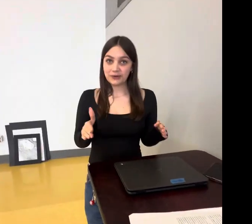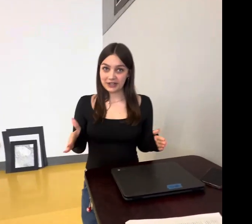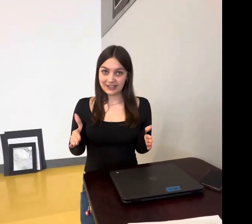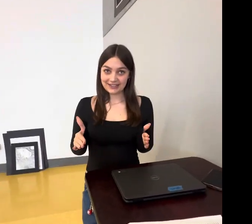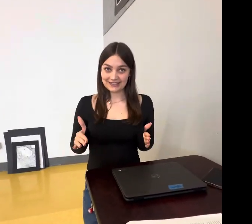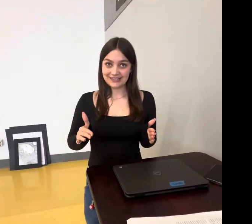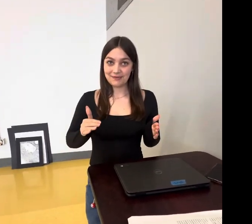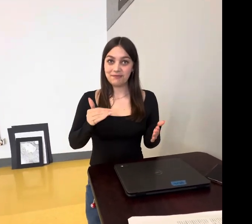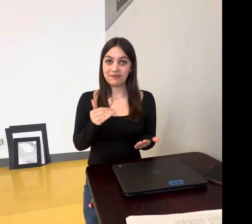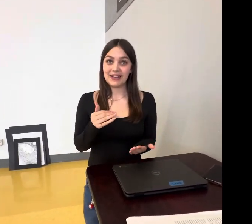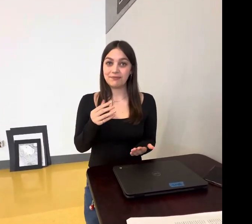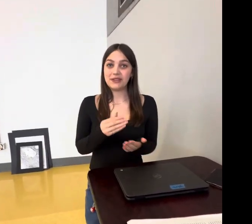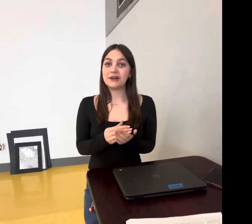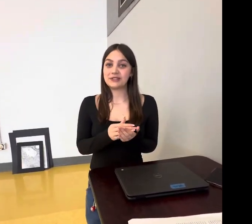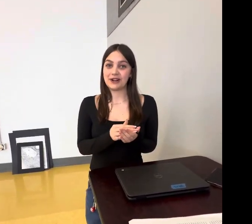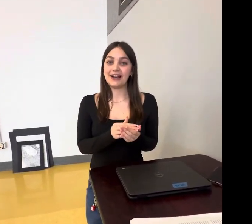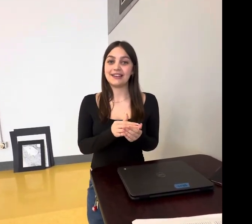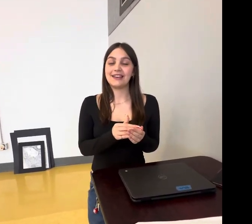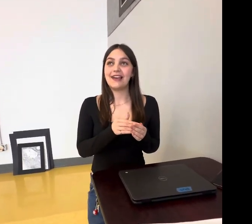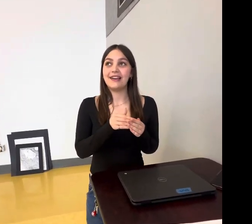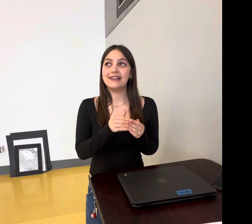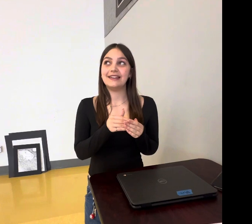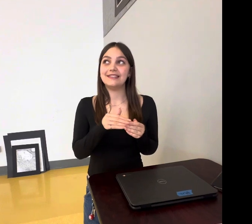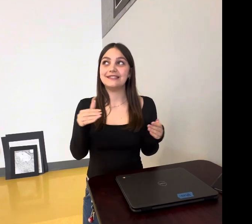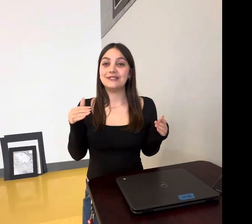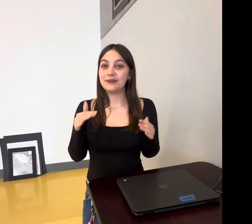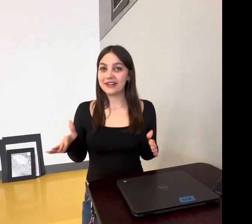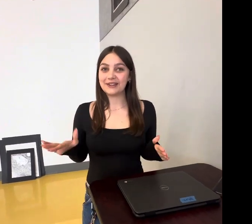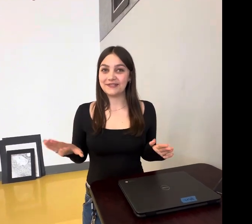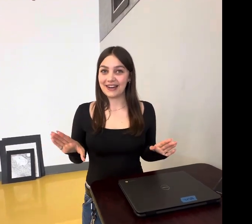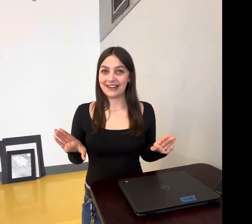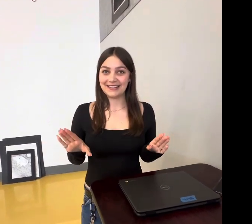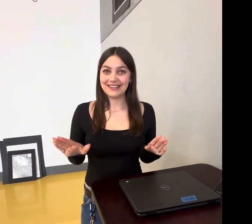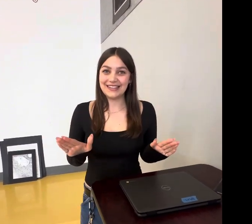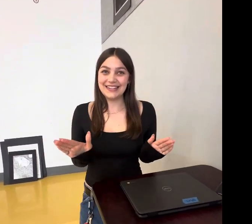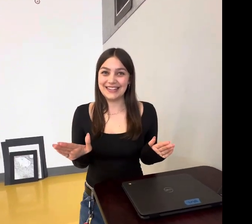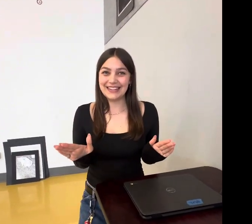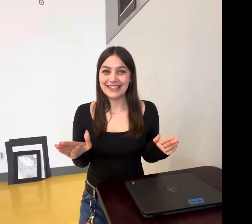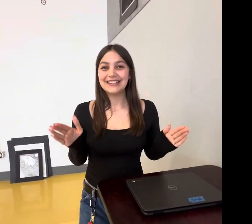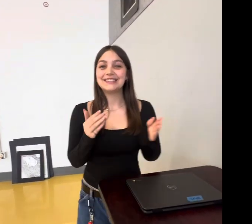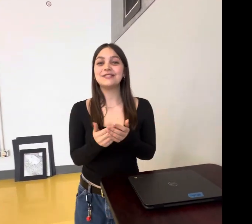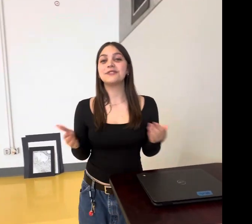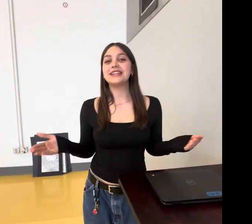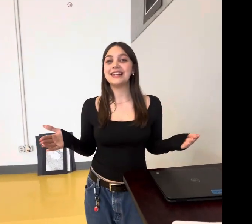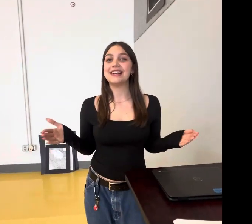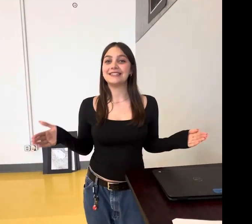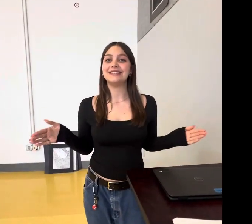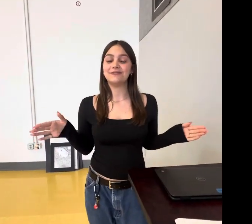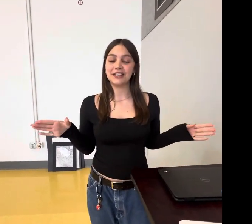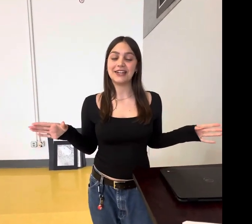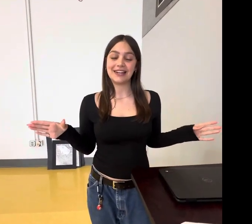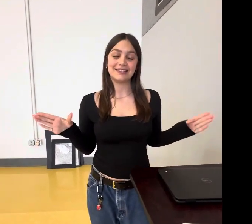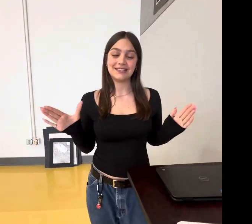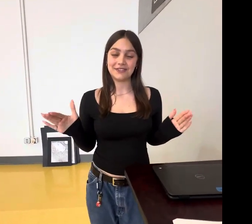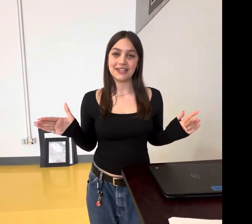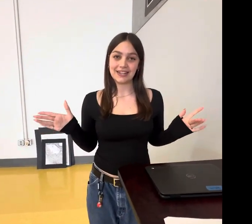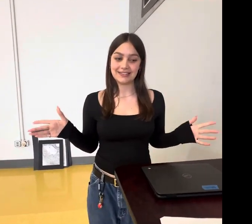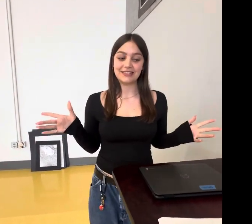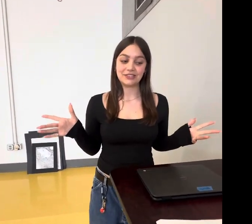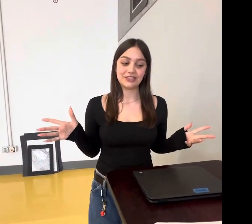work, like be on track, and don't make her mad. She's really nice. She's very nice. She's a very nice teacher. She